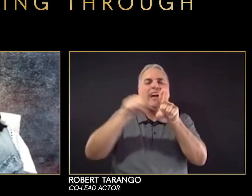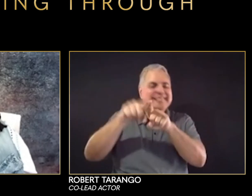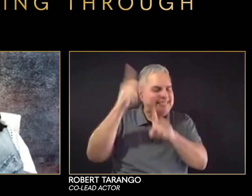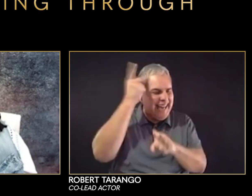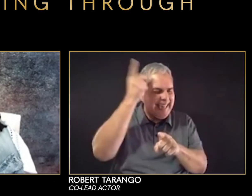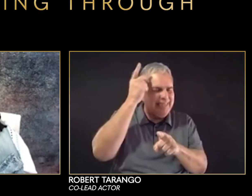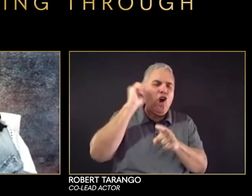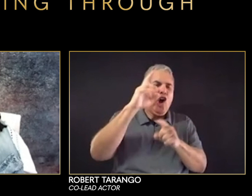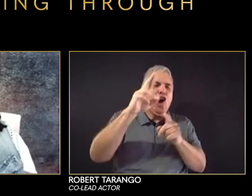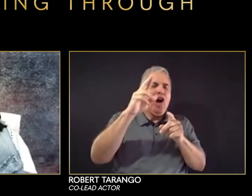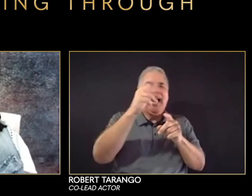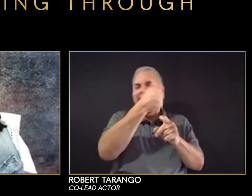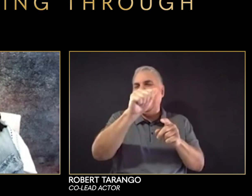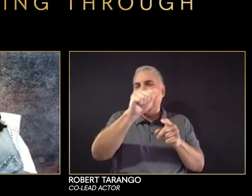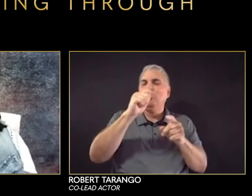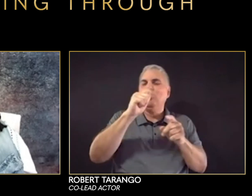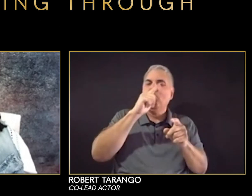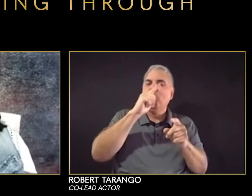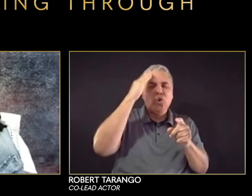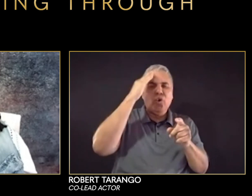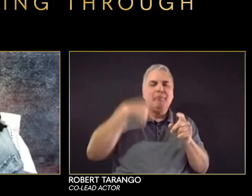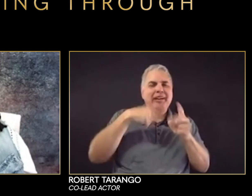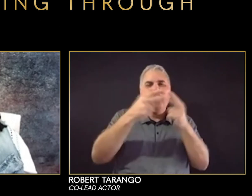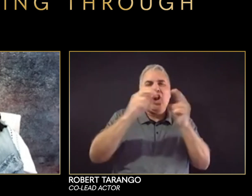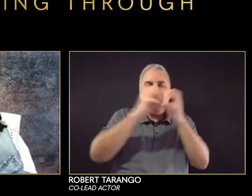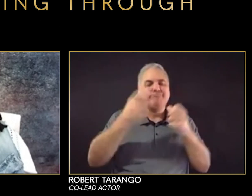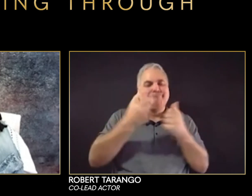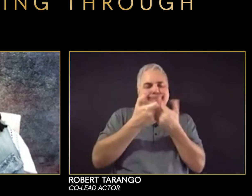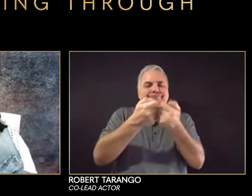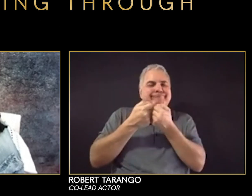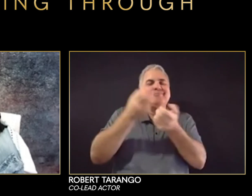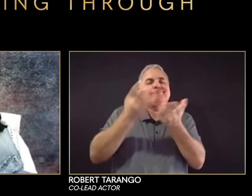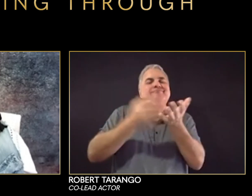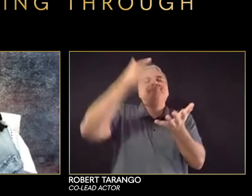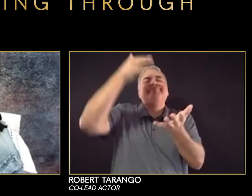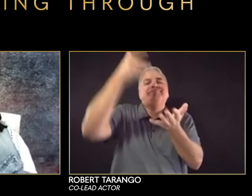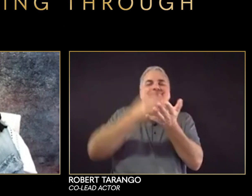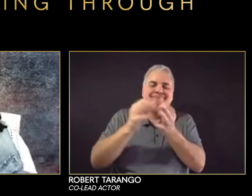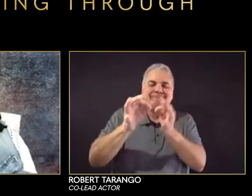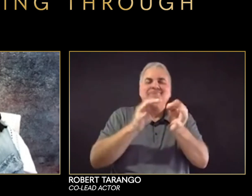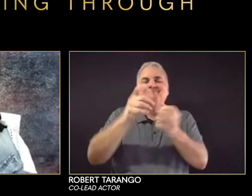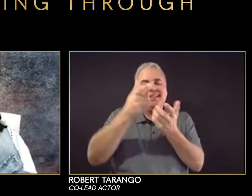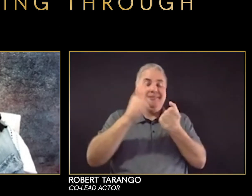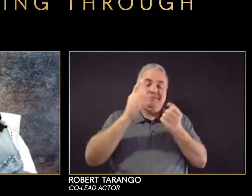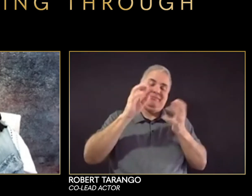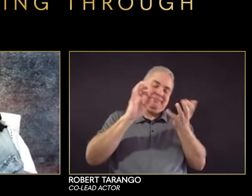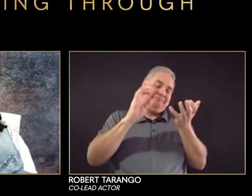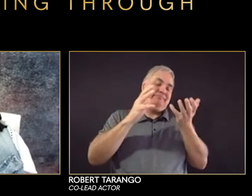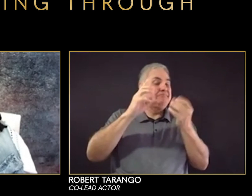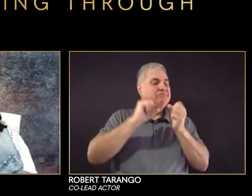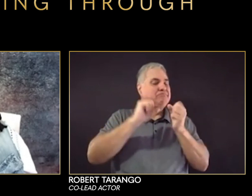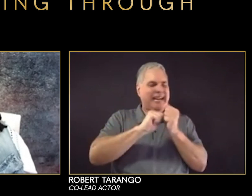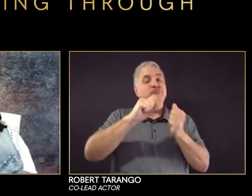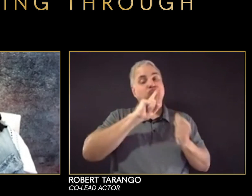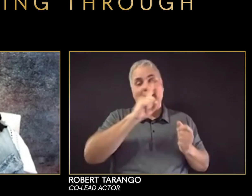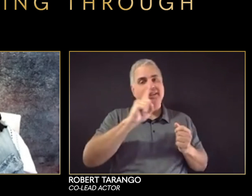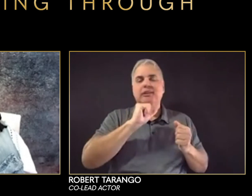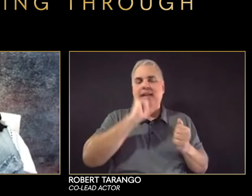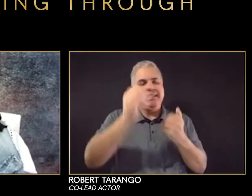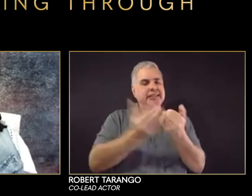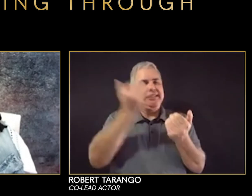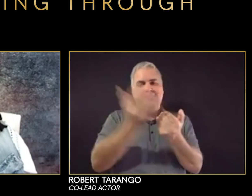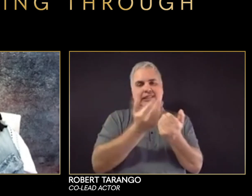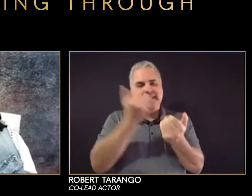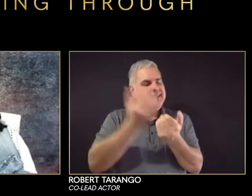human guide when you actually physically grab somebody's arm because of touch. So now I really a little bit more reliant on using my